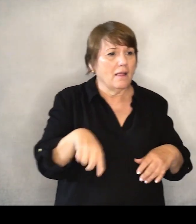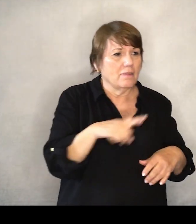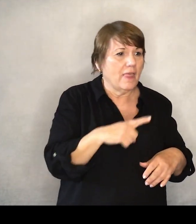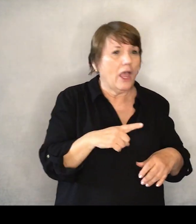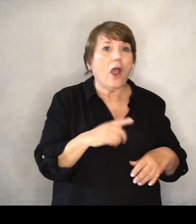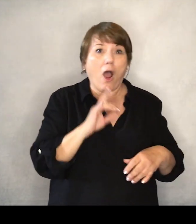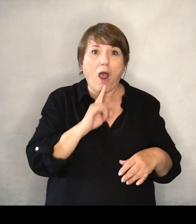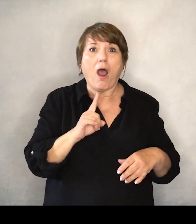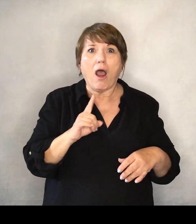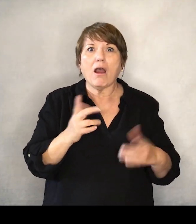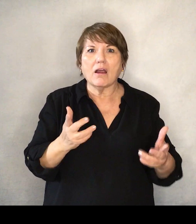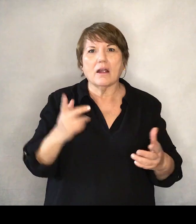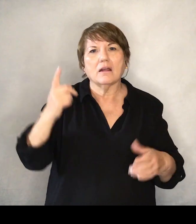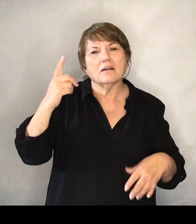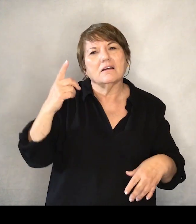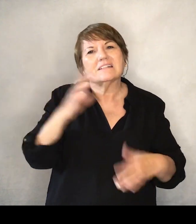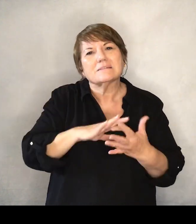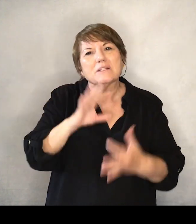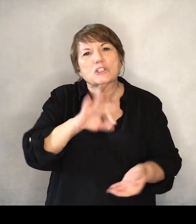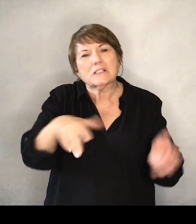grave right now.